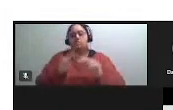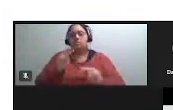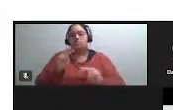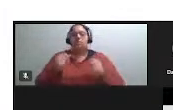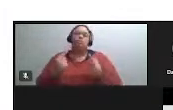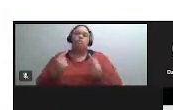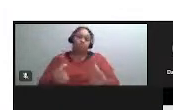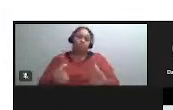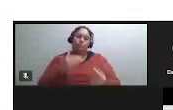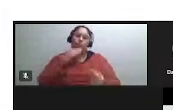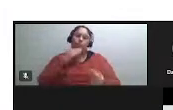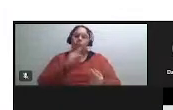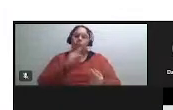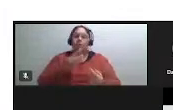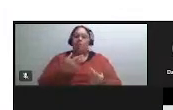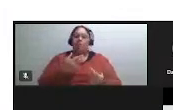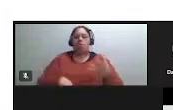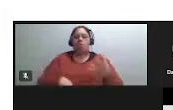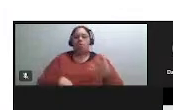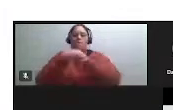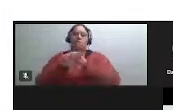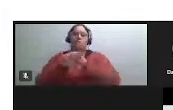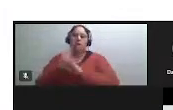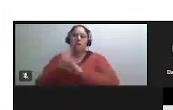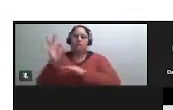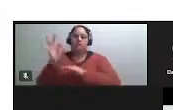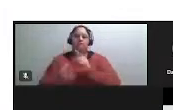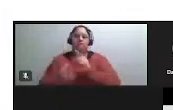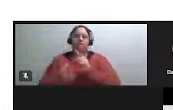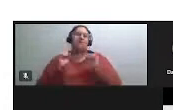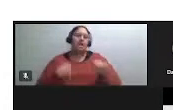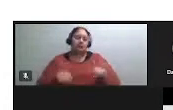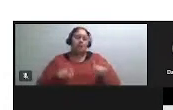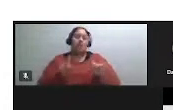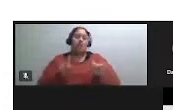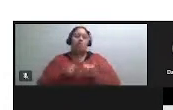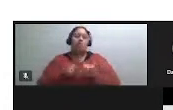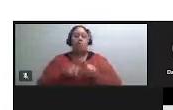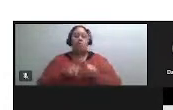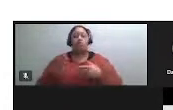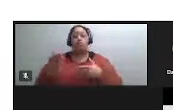That would then get us closer to the 100%. Chairperson, maybe just to conclude this